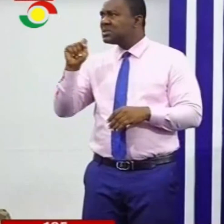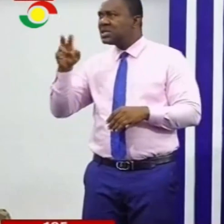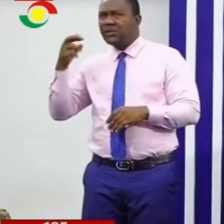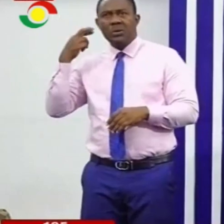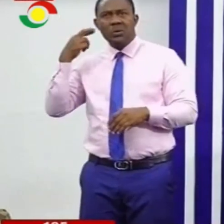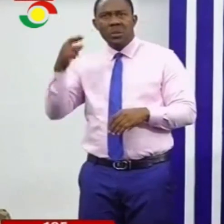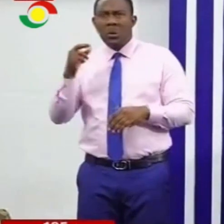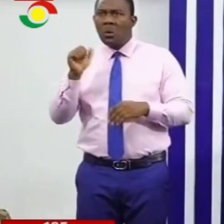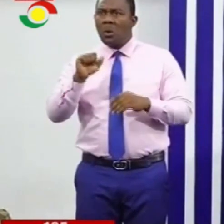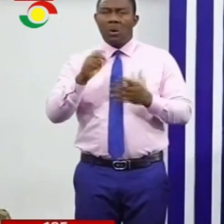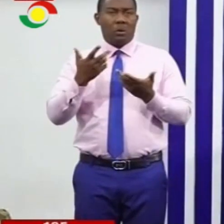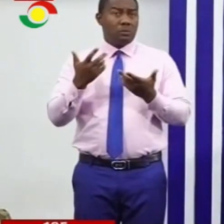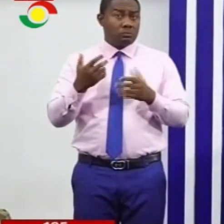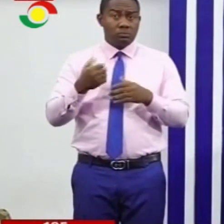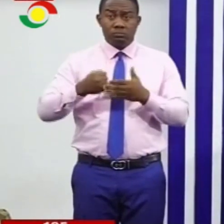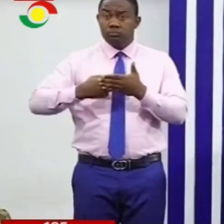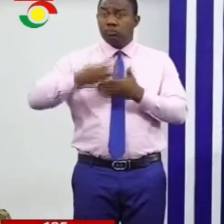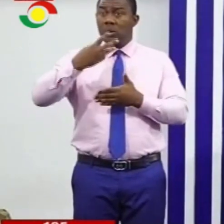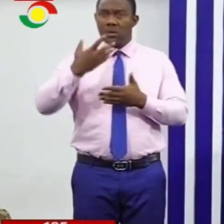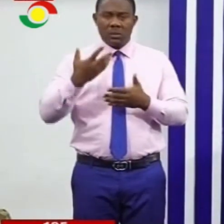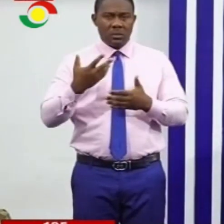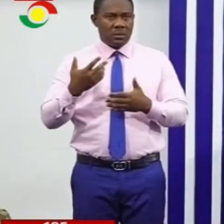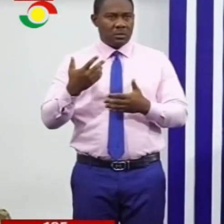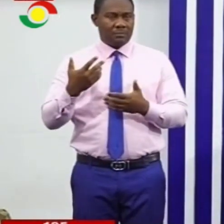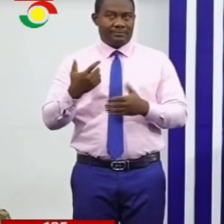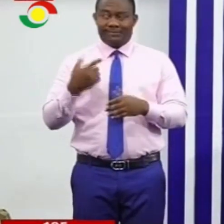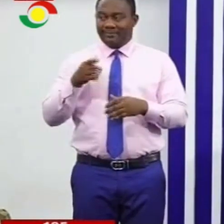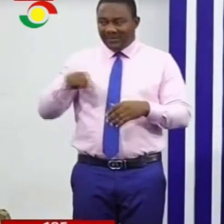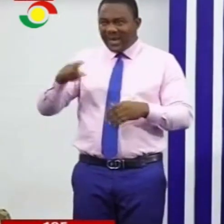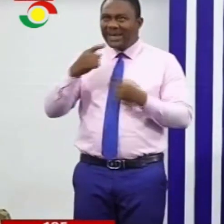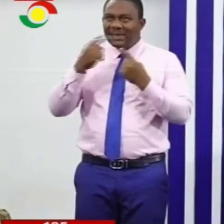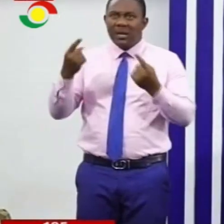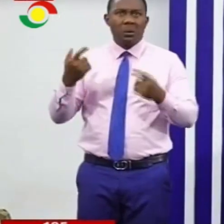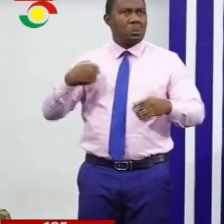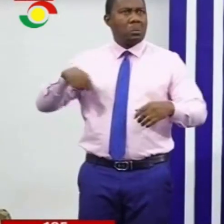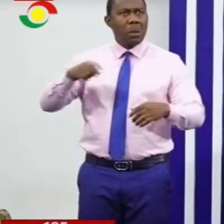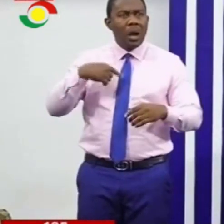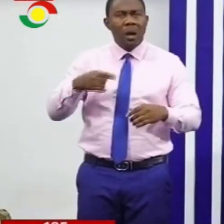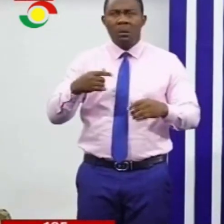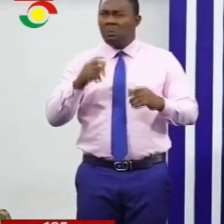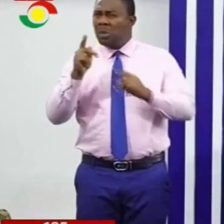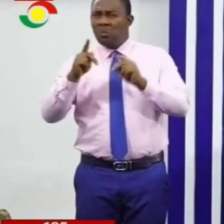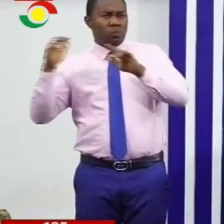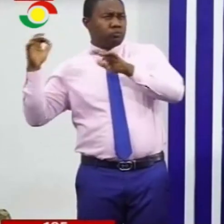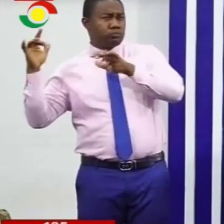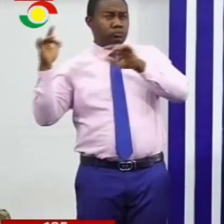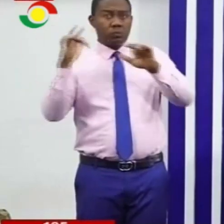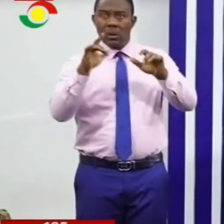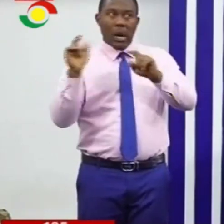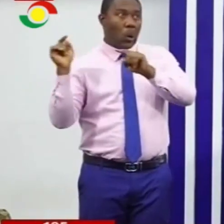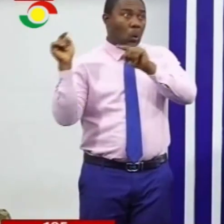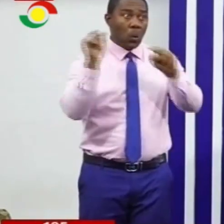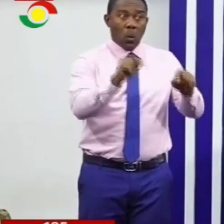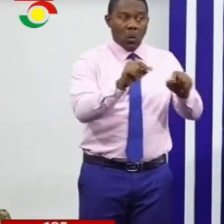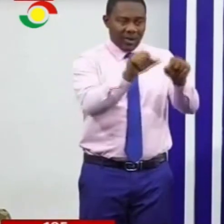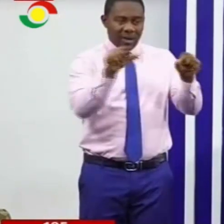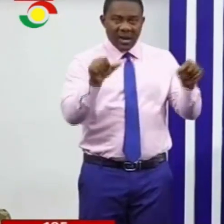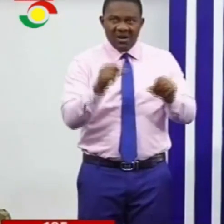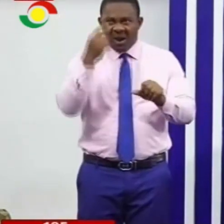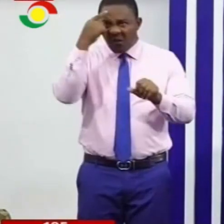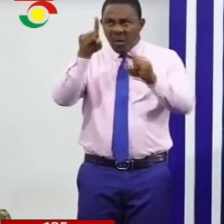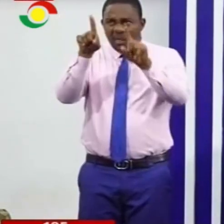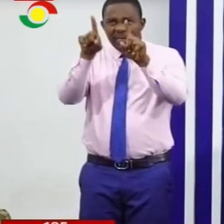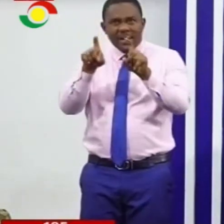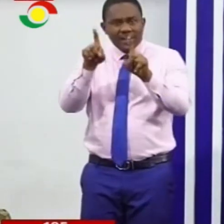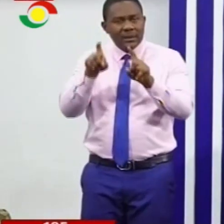had said that we are doing mass testing in some communities, please, this should be